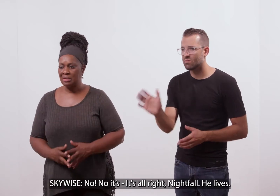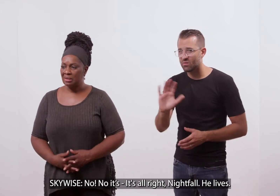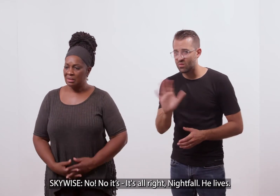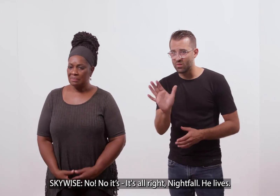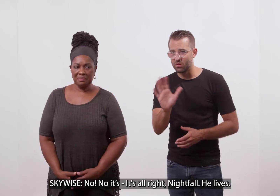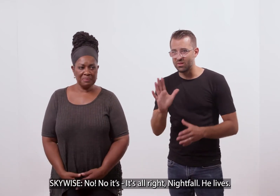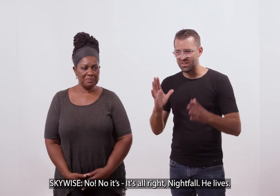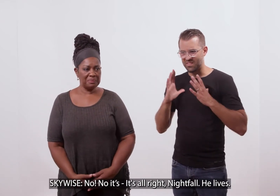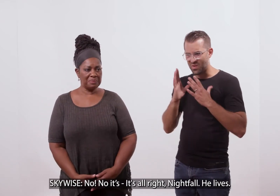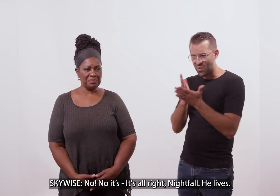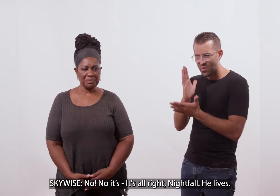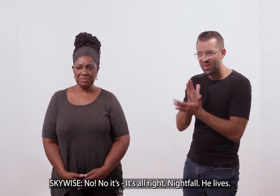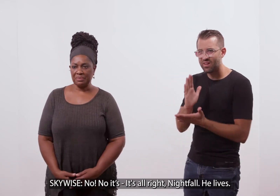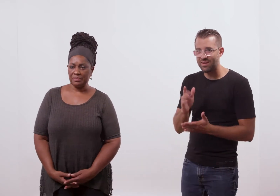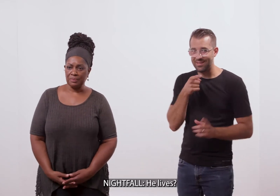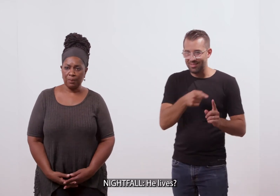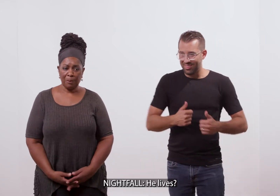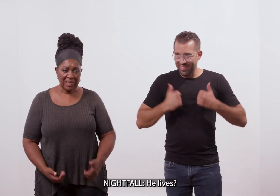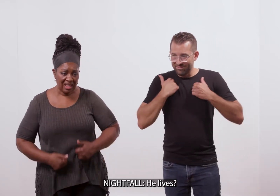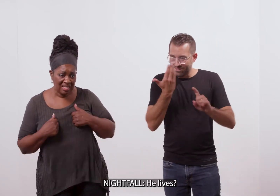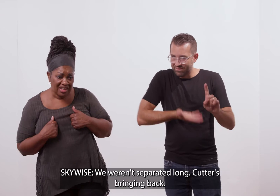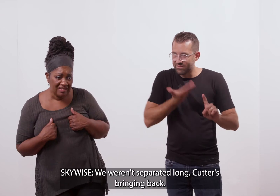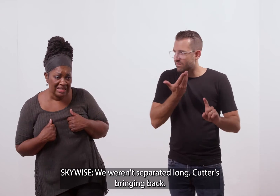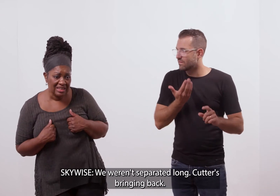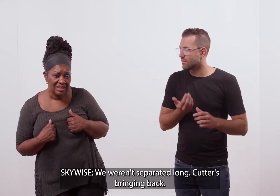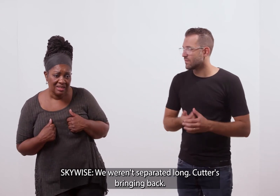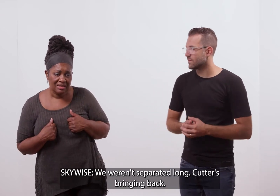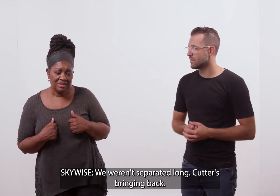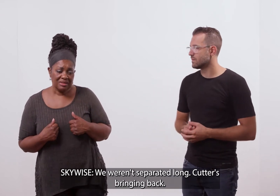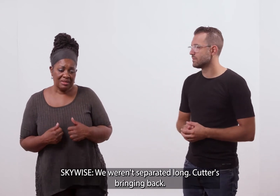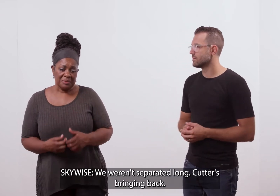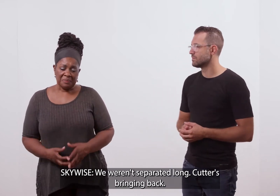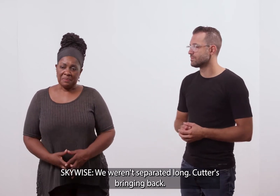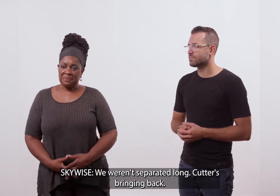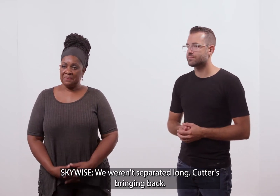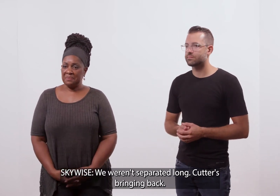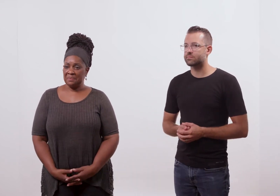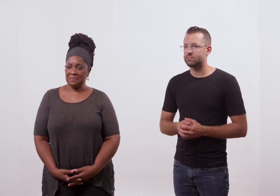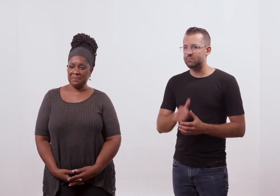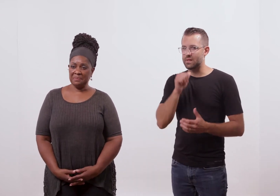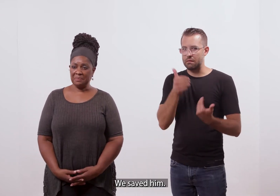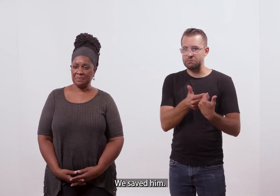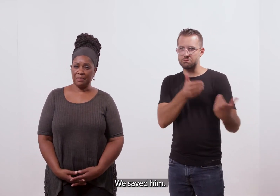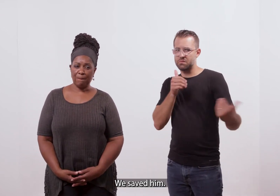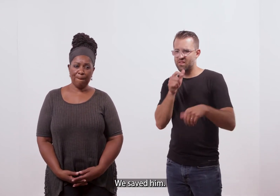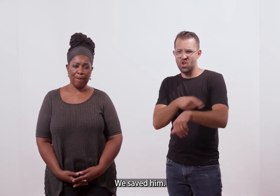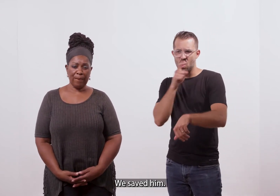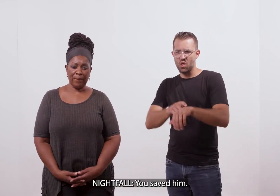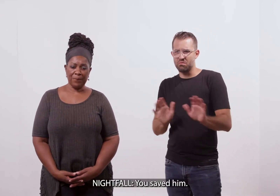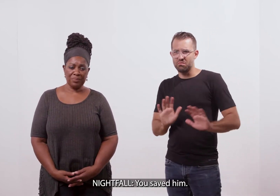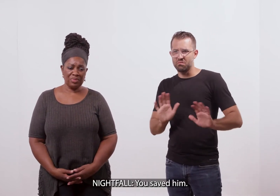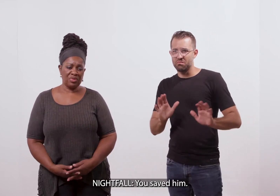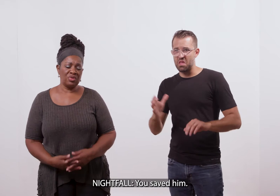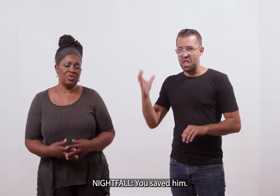right, Nightfall. He lives. He lives? We weren't separated long. Cutter's bringing him back. We saved him. You